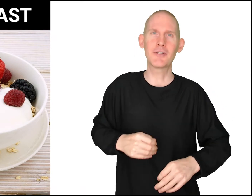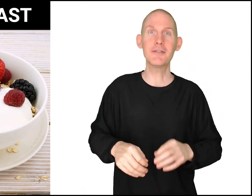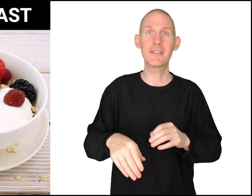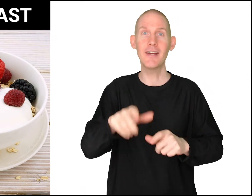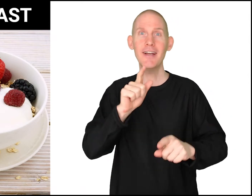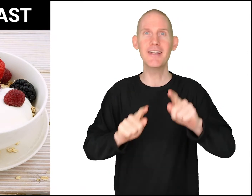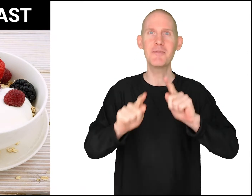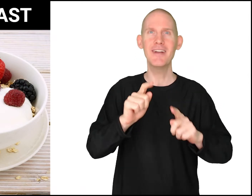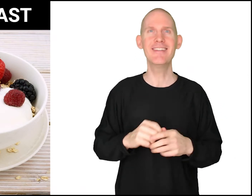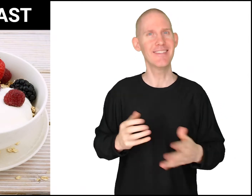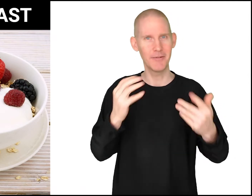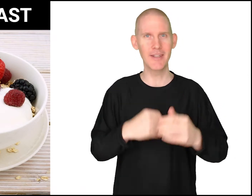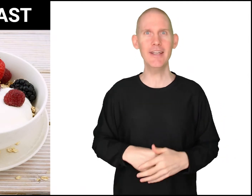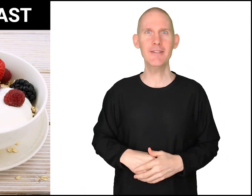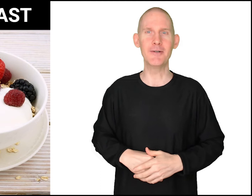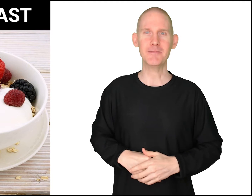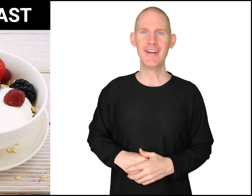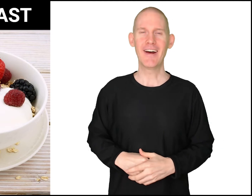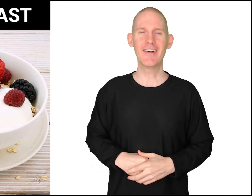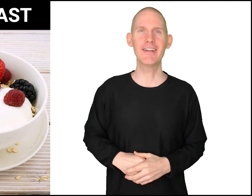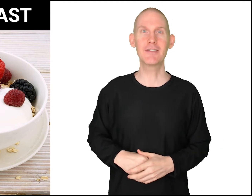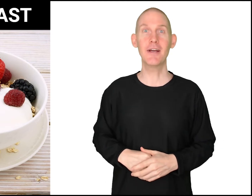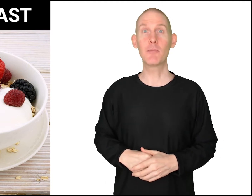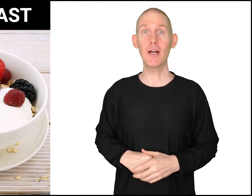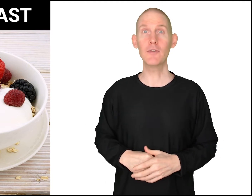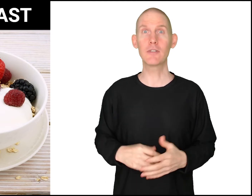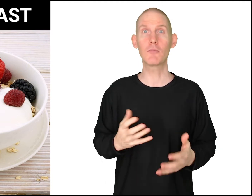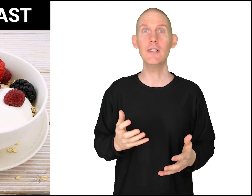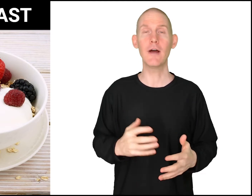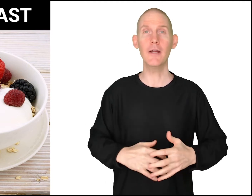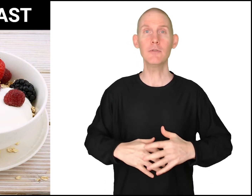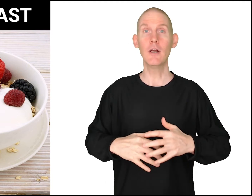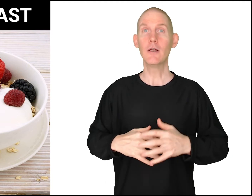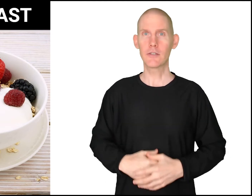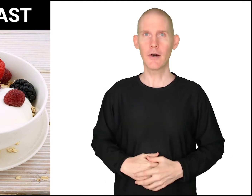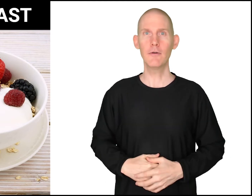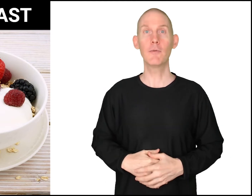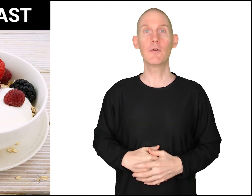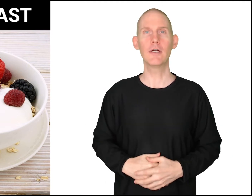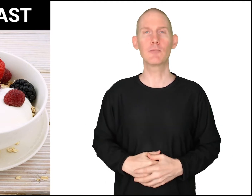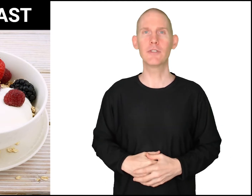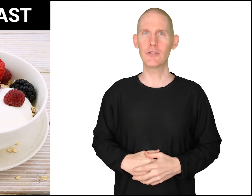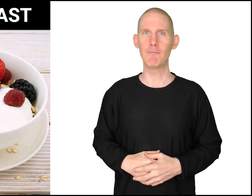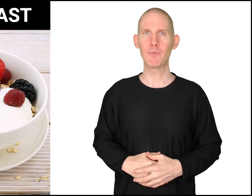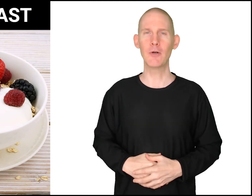start signing when they need to. All right, let's sign breakfast 3 times, starting from the rest position. Here we